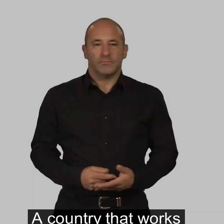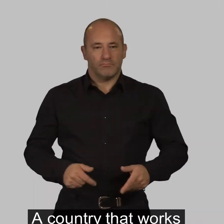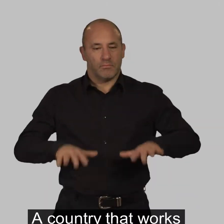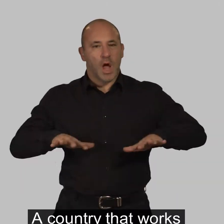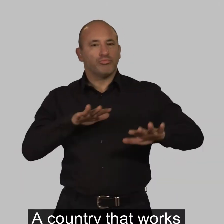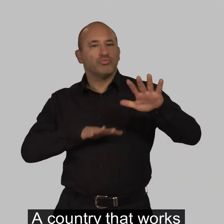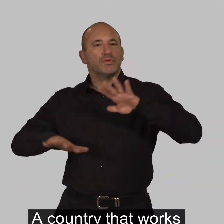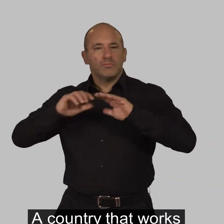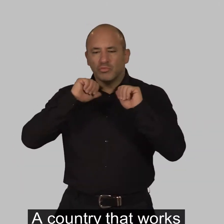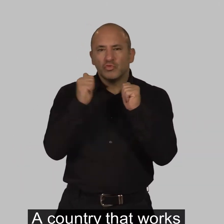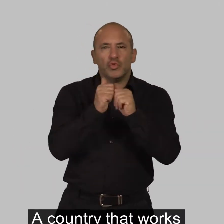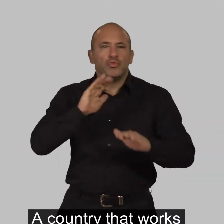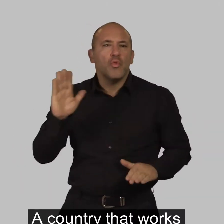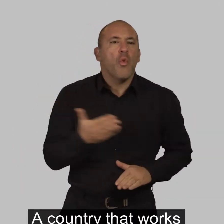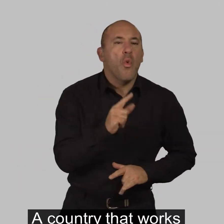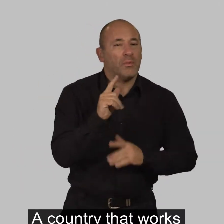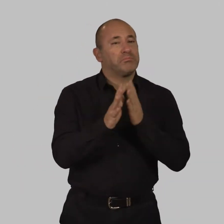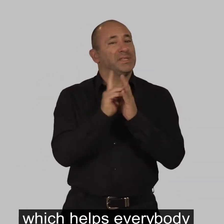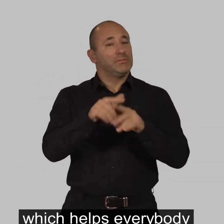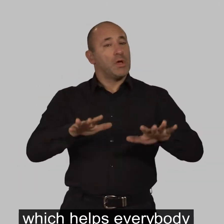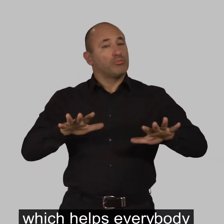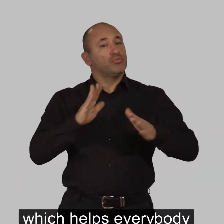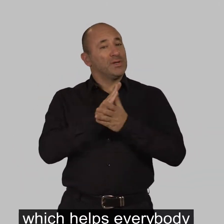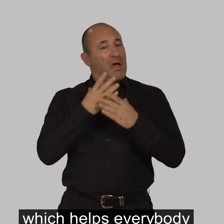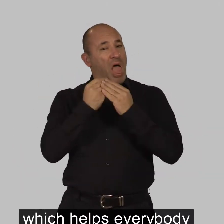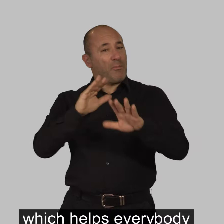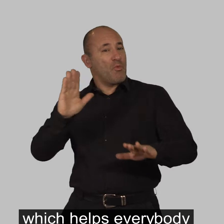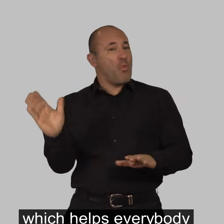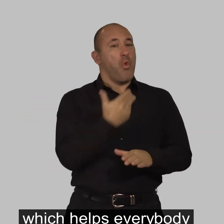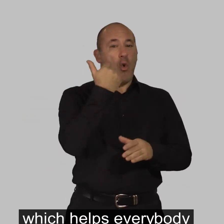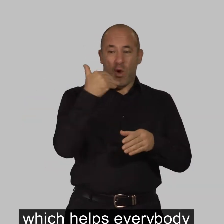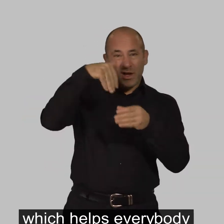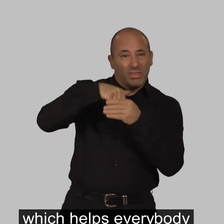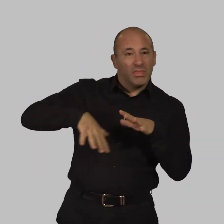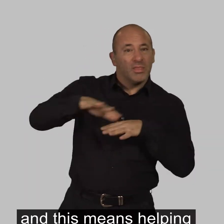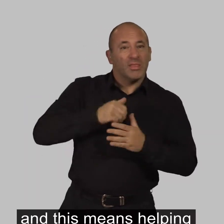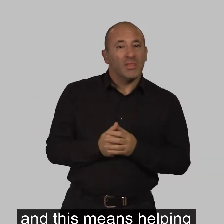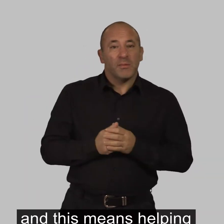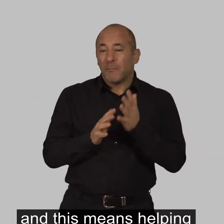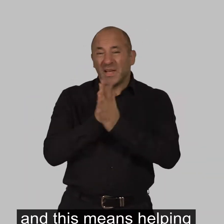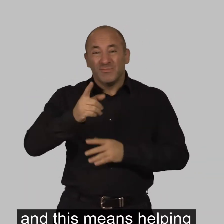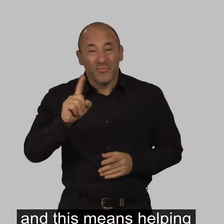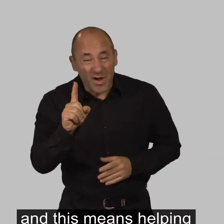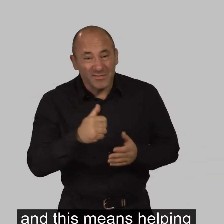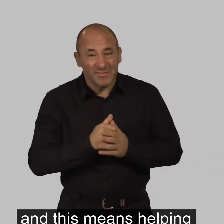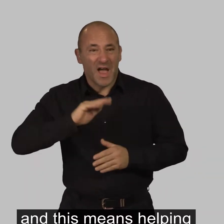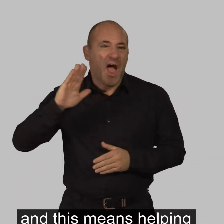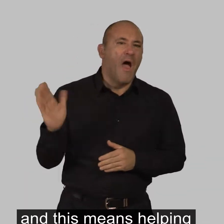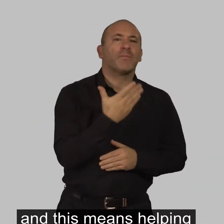A country that works for everyone is a country which helps everybody who lives in it, and this means helping